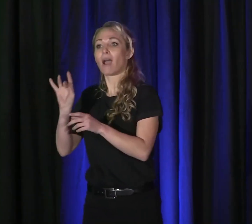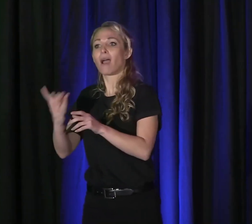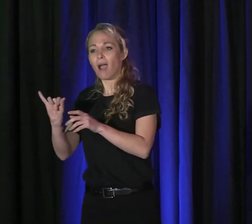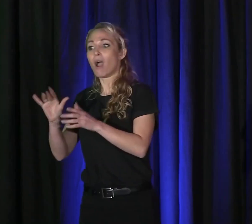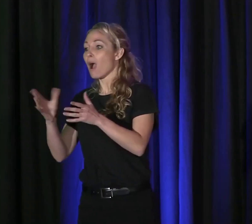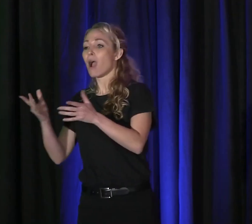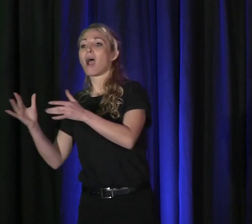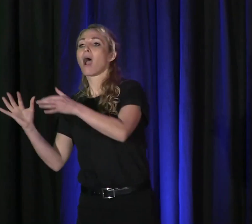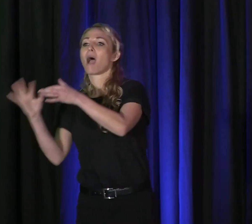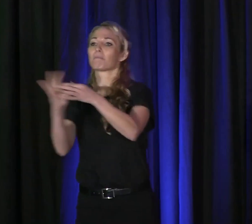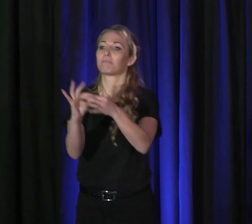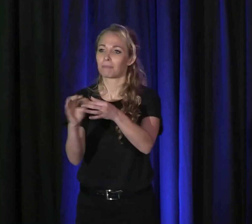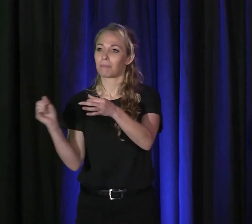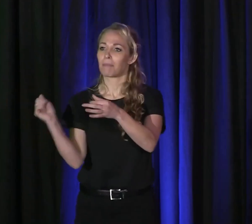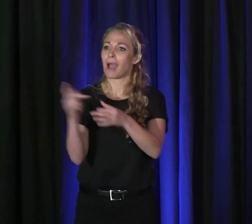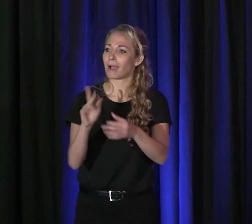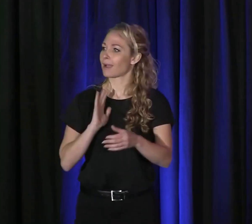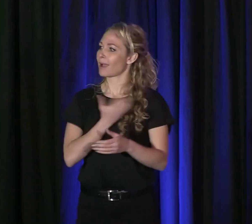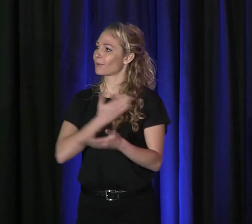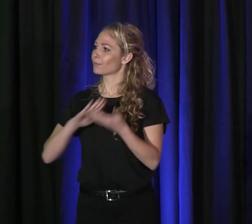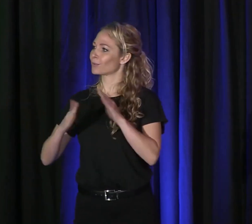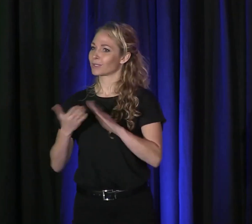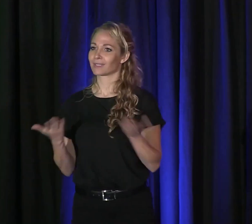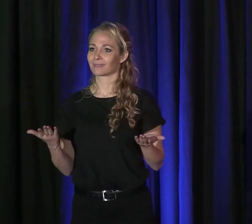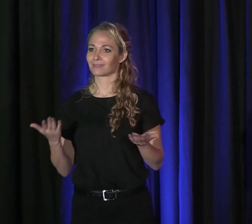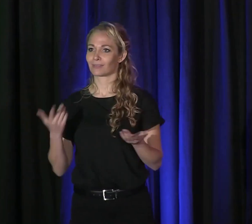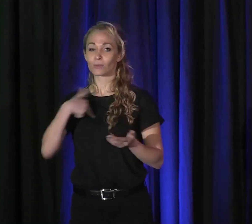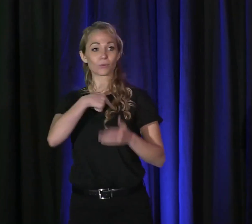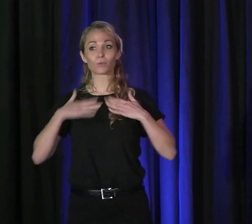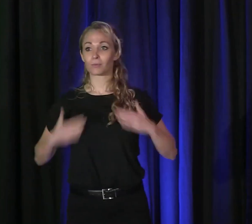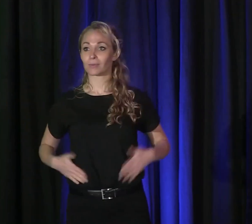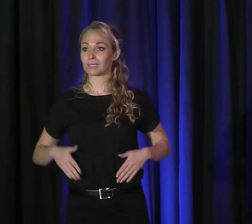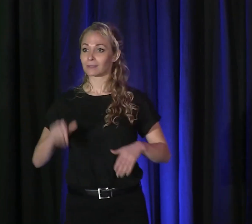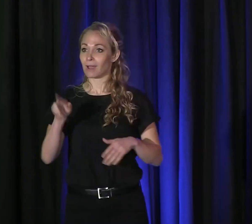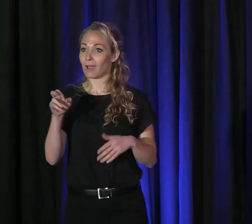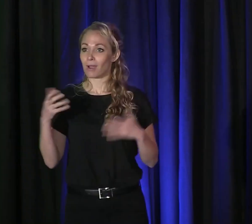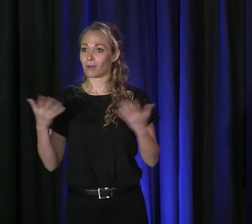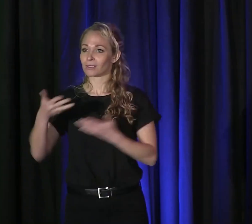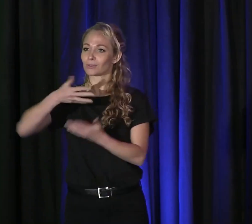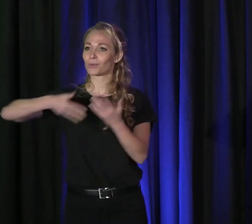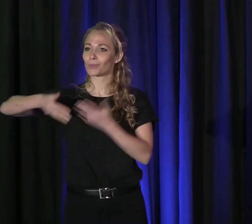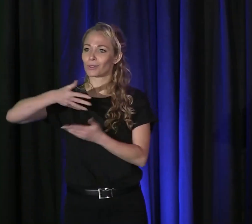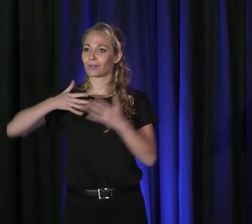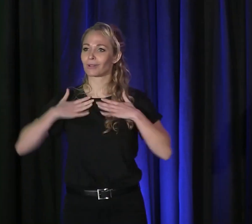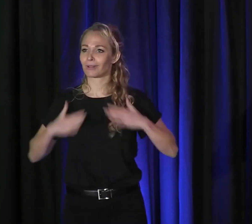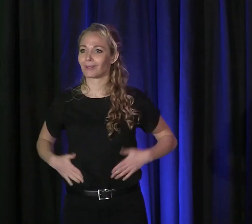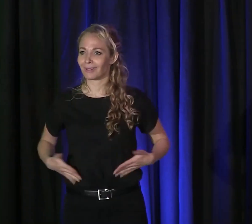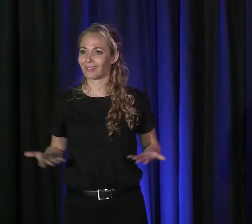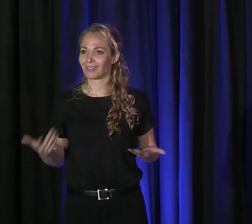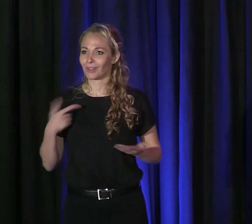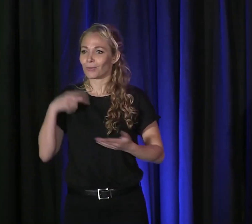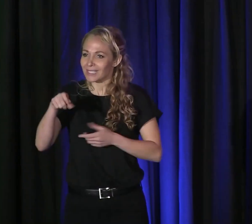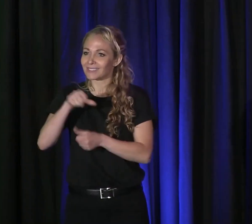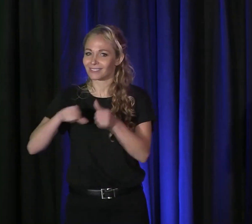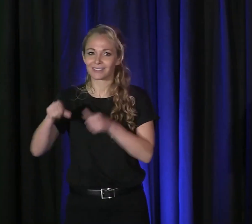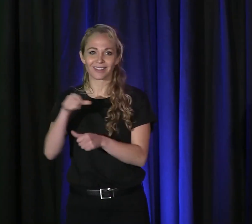And to ask them, well, why do you feel that way? What happened to make you feel that way? Because we want them back in the community. We're human. We need that socialization.